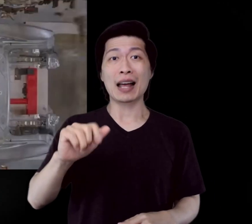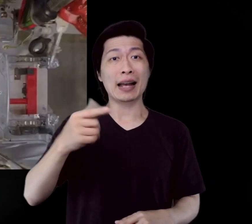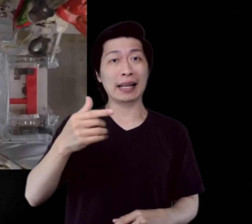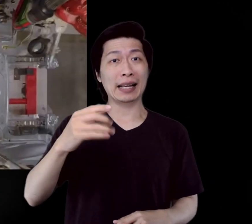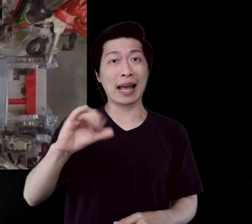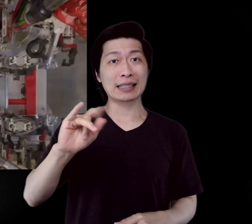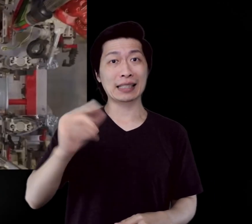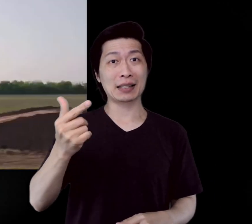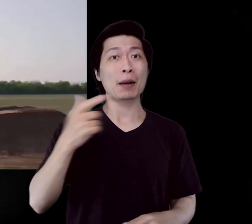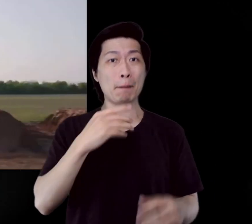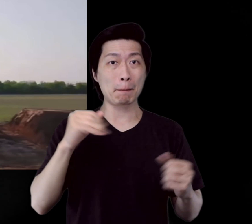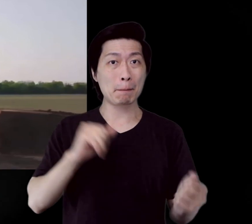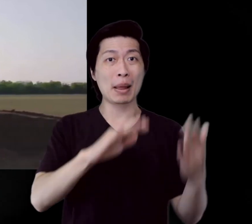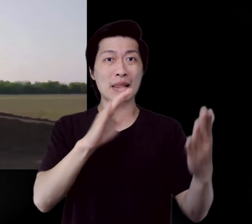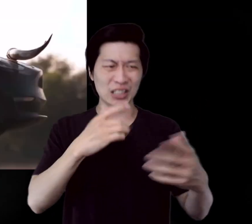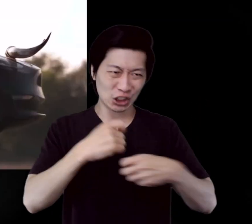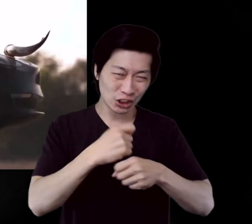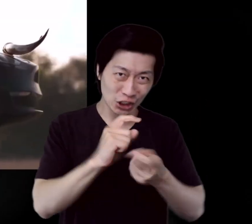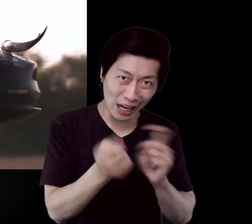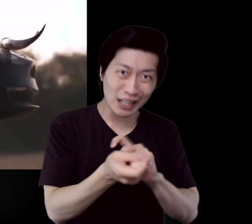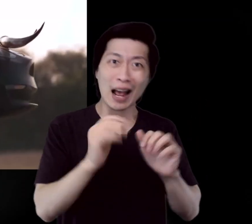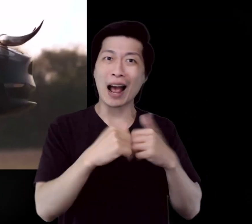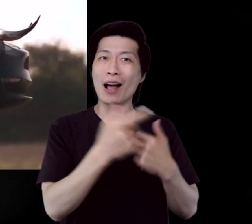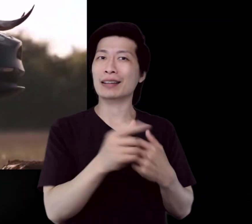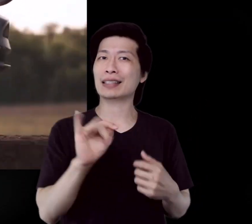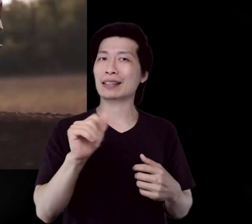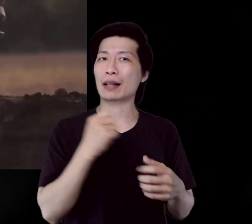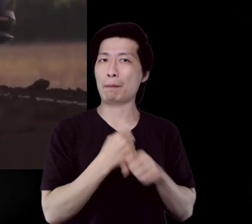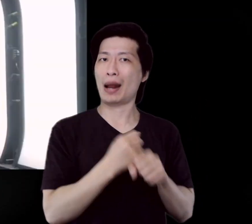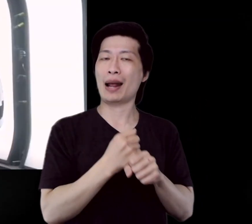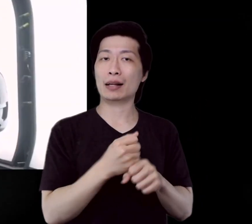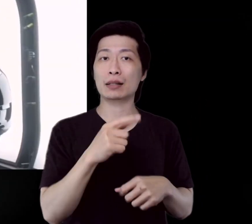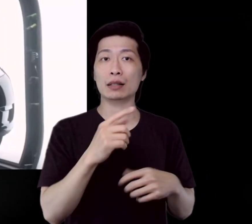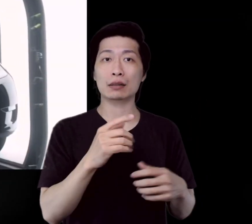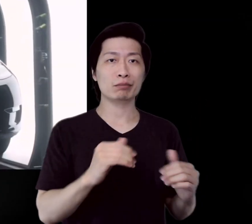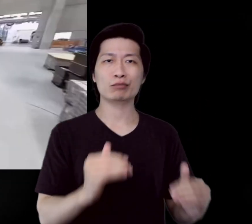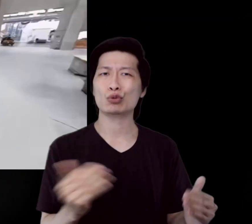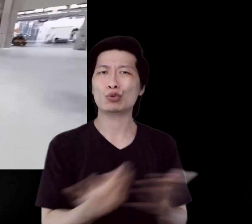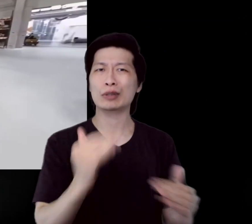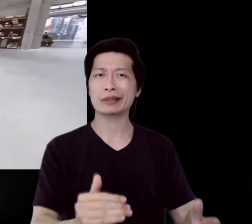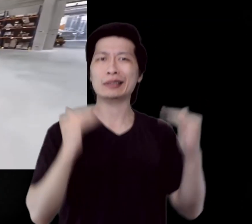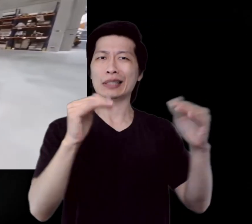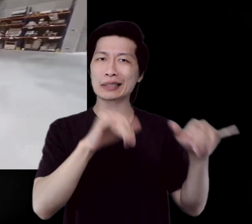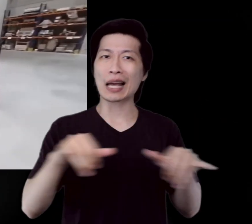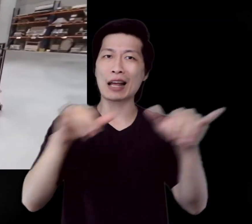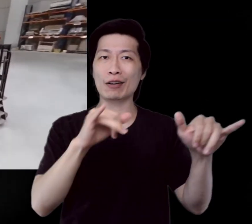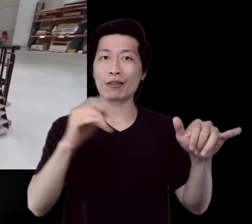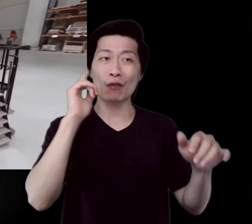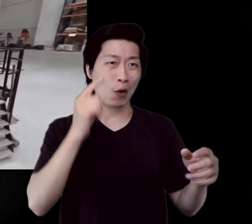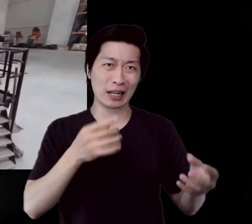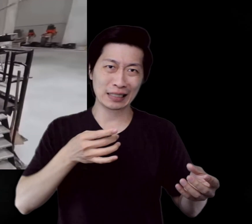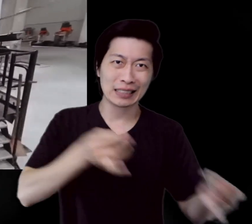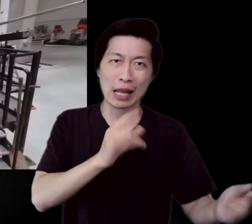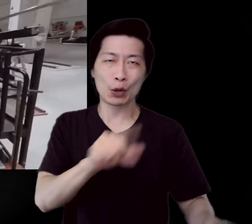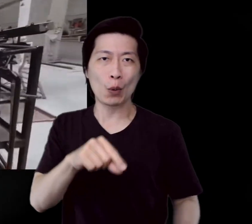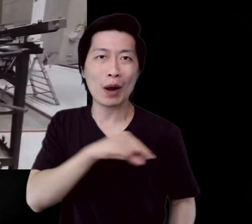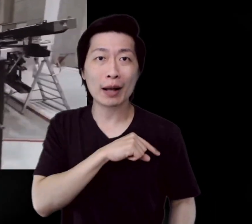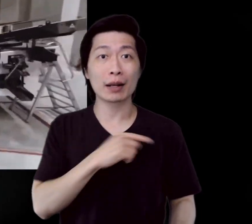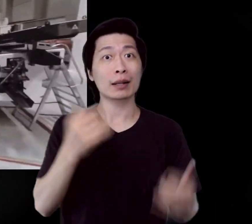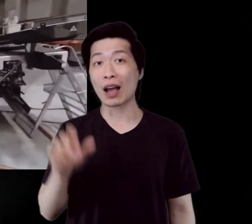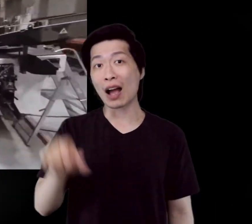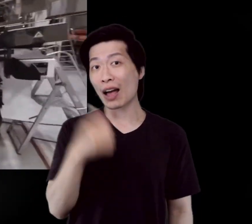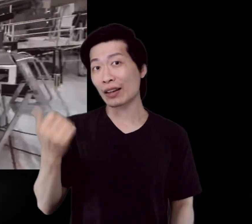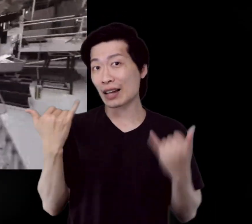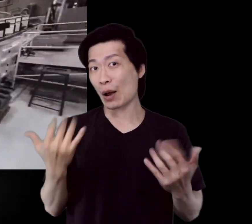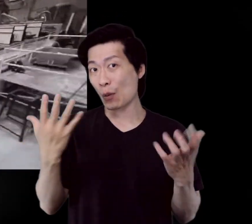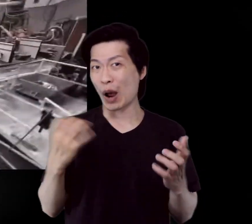efficient factories. And Tesla's Giga casting methods are changing the way cars are made and setting a new standard for quality